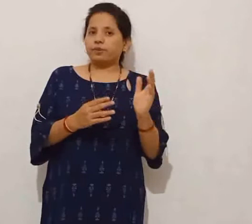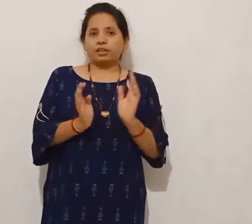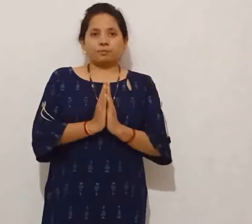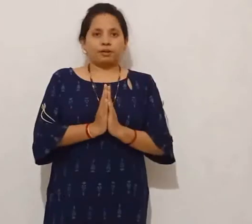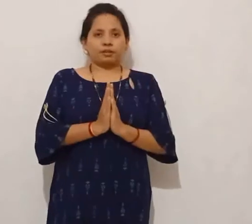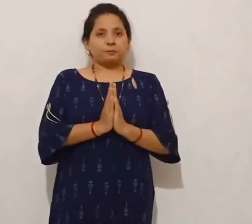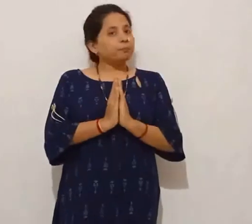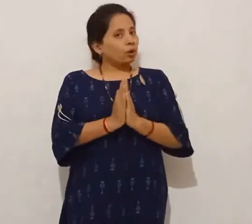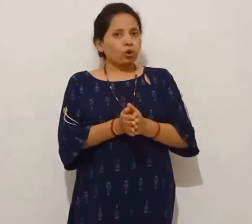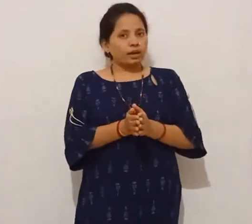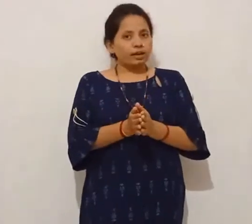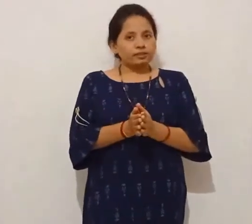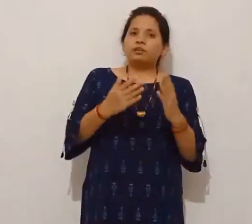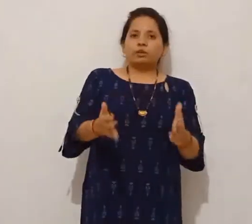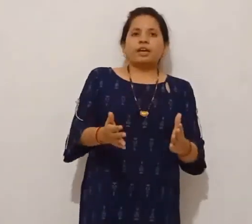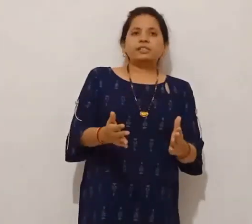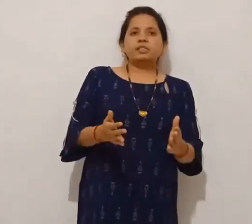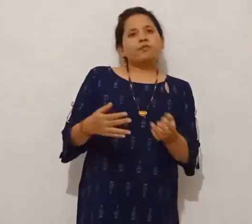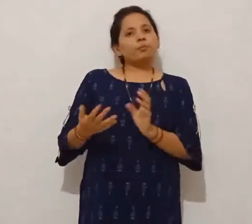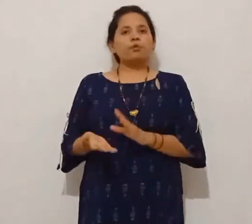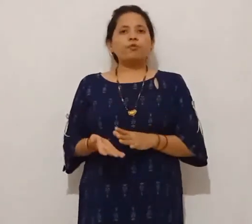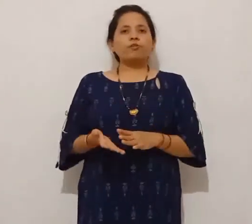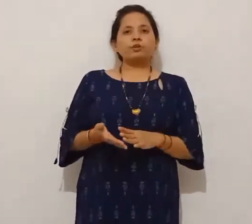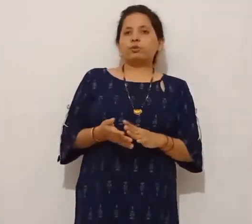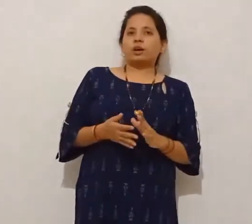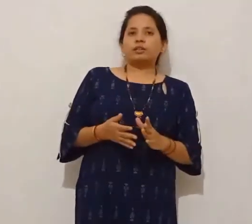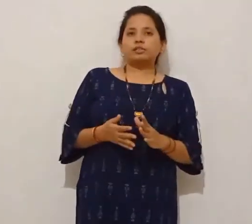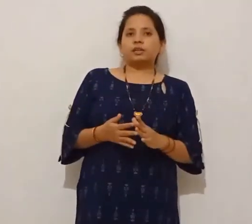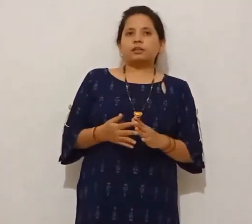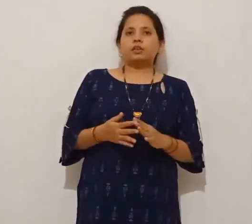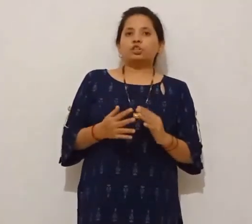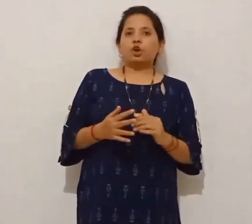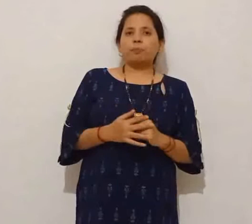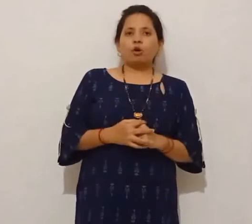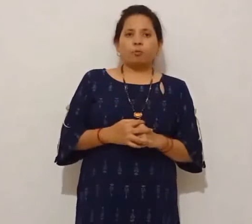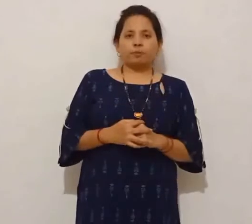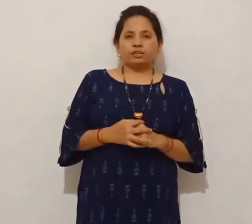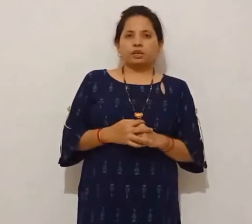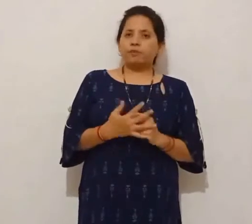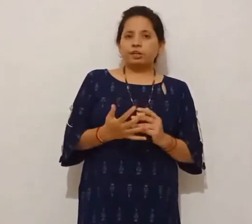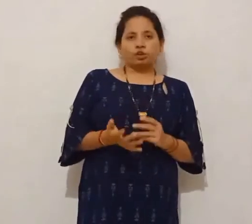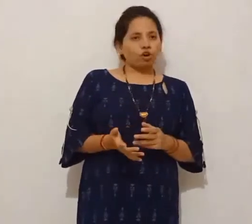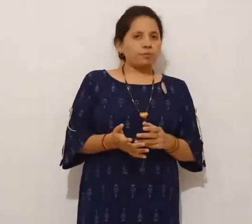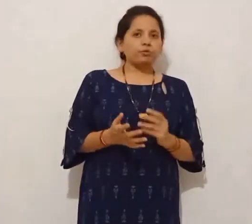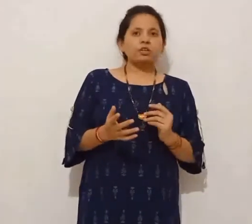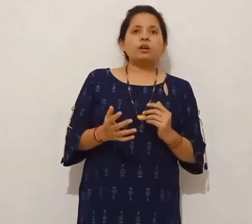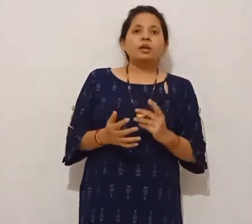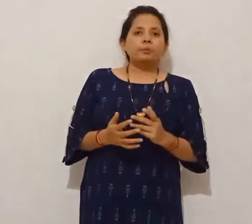weekly market. Okay guys, so let's we move forward to understand shopping complex. If we will talk about the